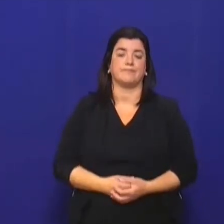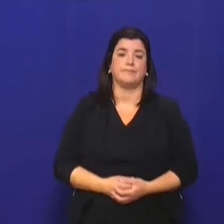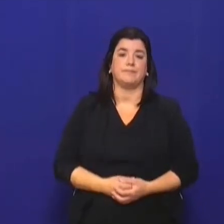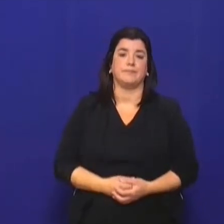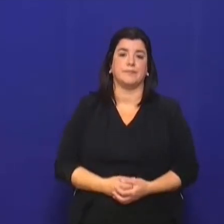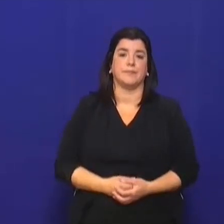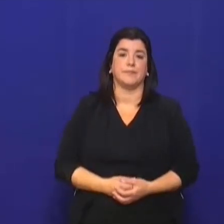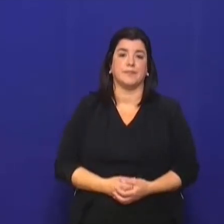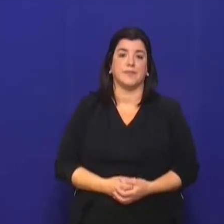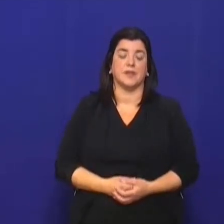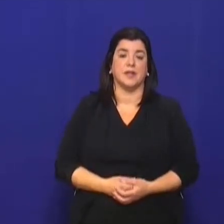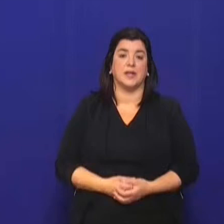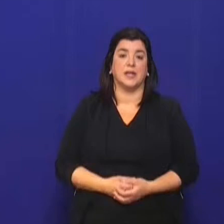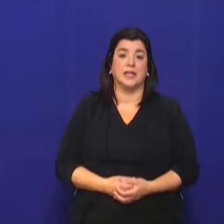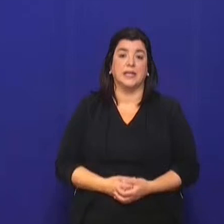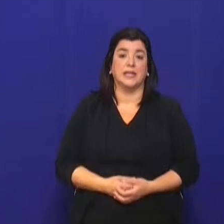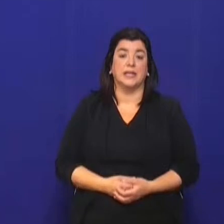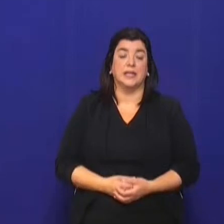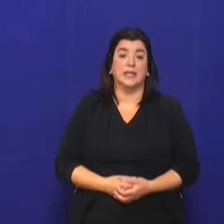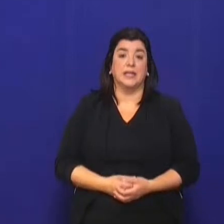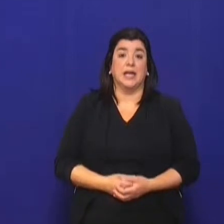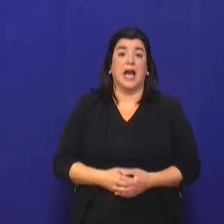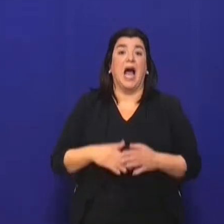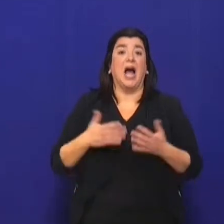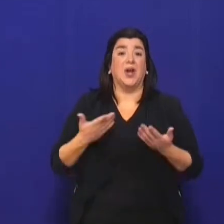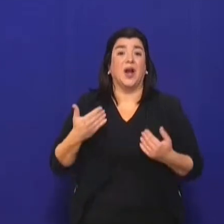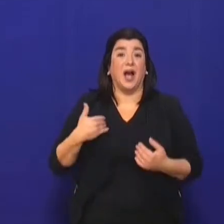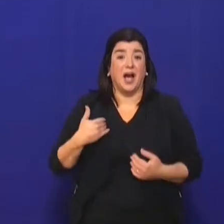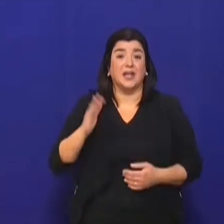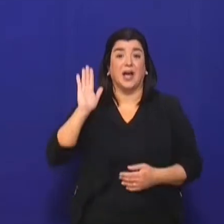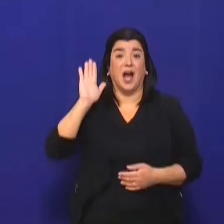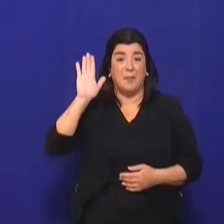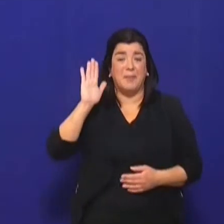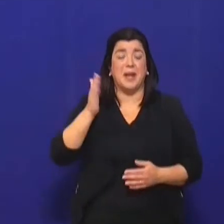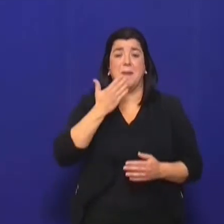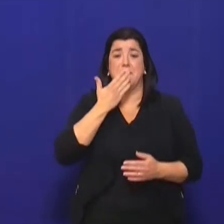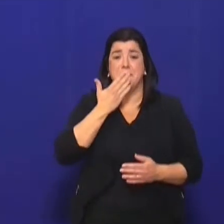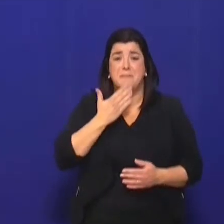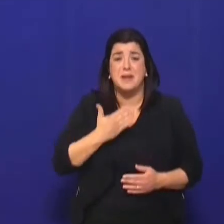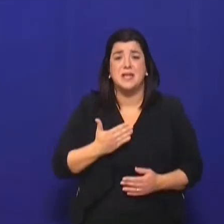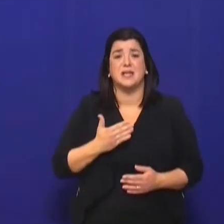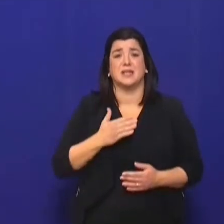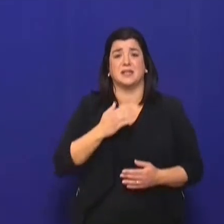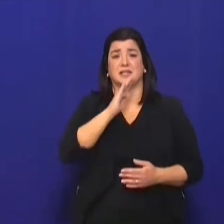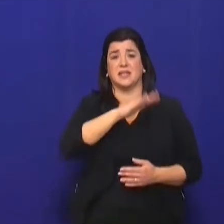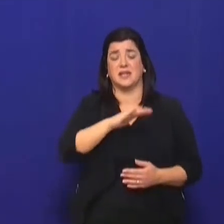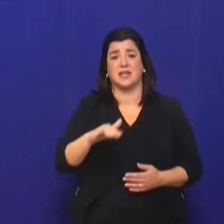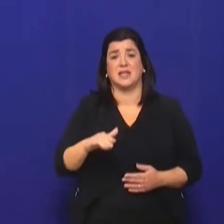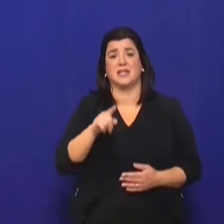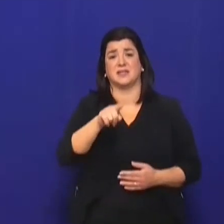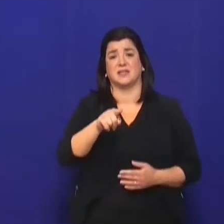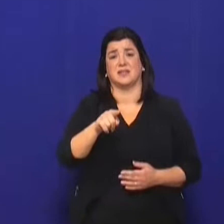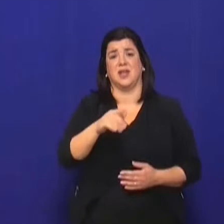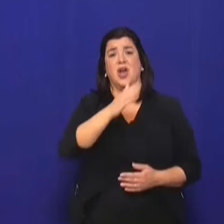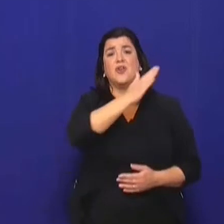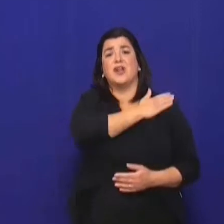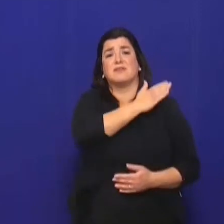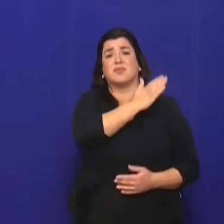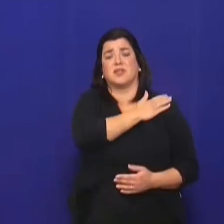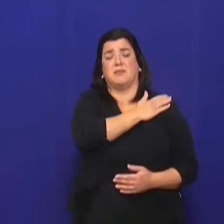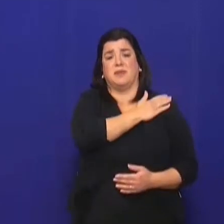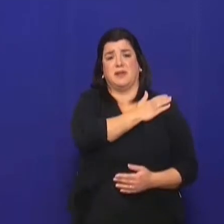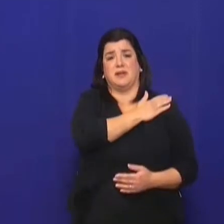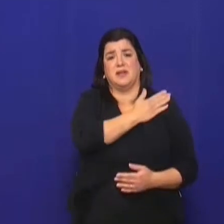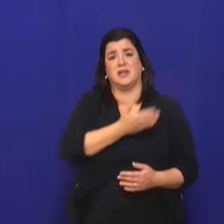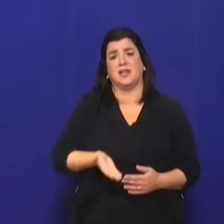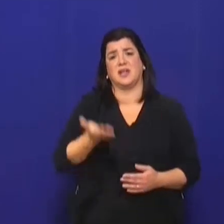propju rajna. U allura l-appelli tagħna huma ċari ħafna li l-persuni għandhom ikunu responsabbli li propju